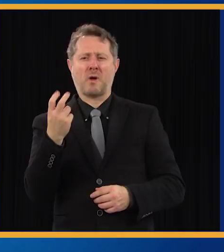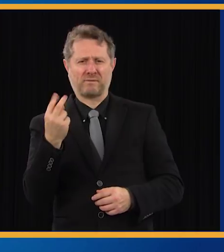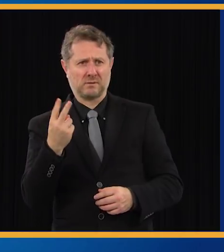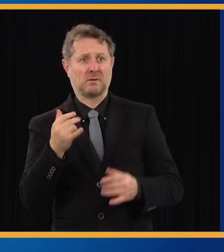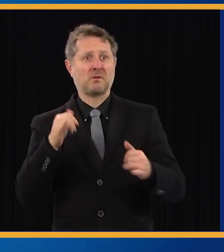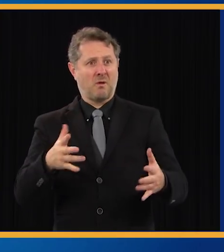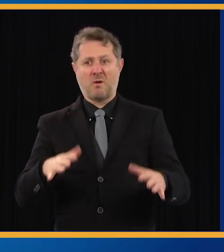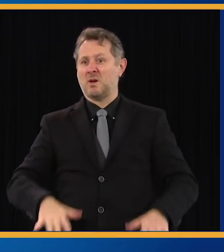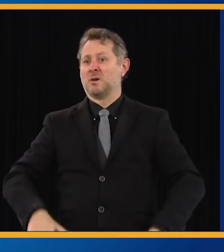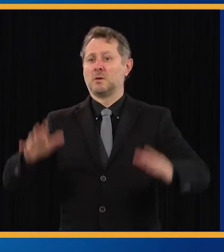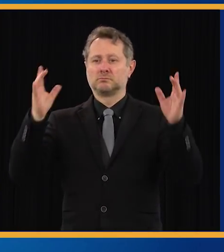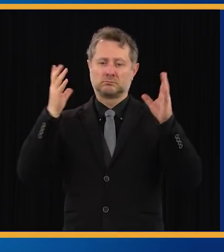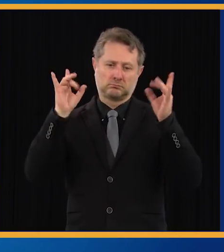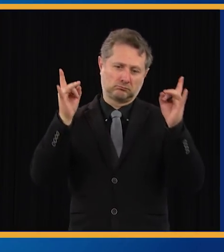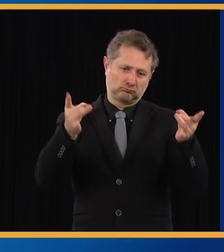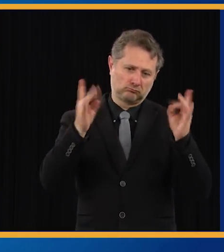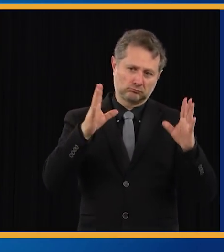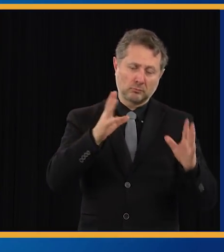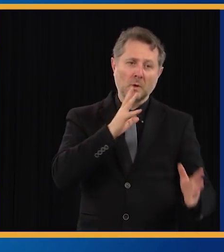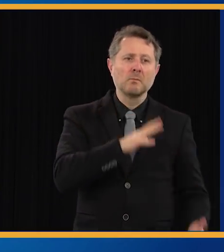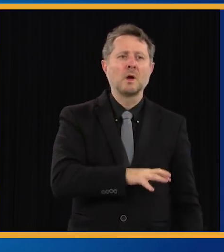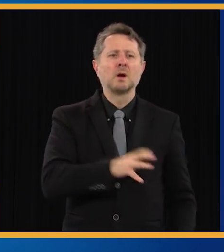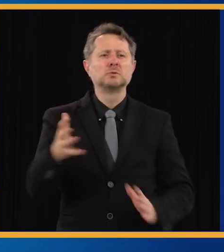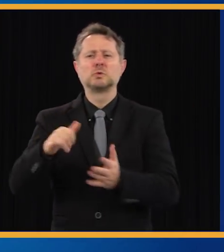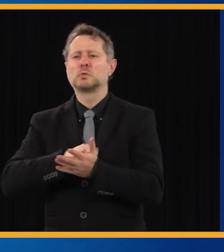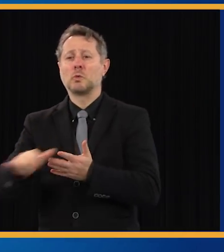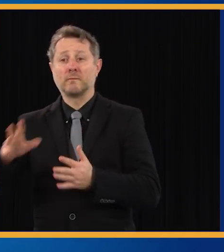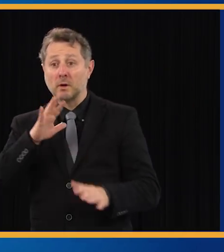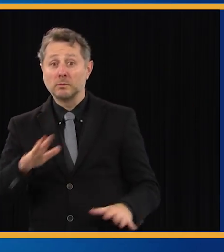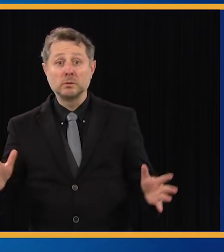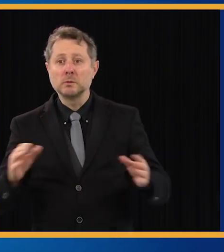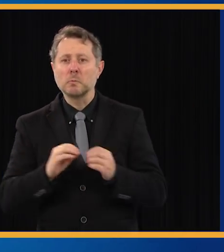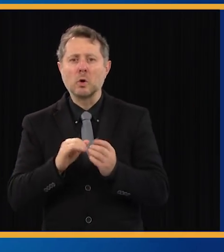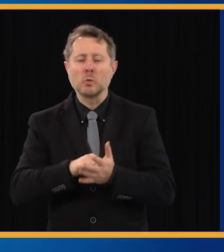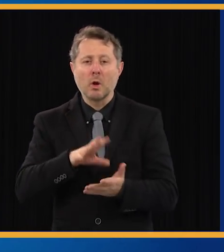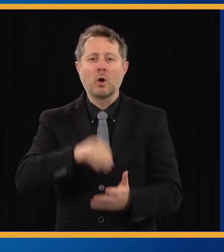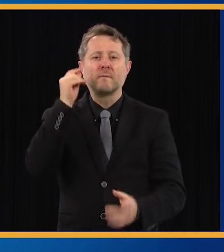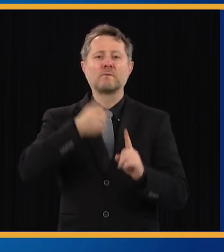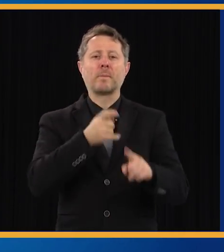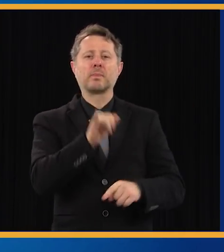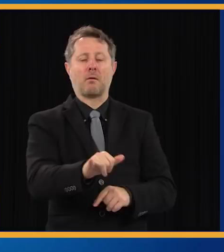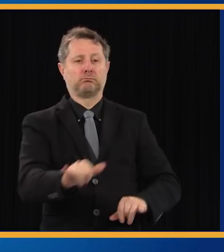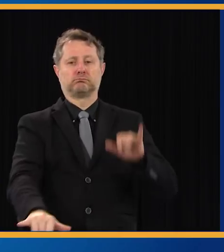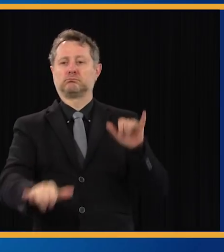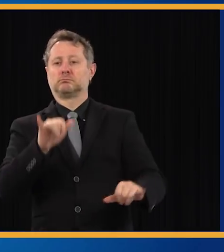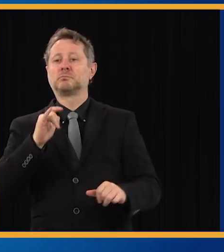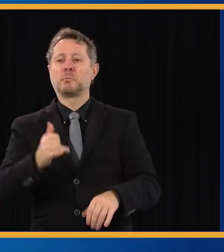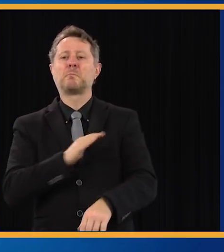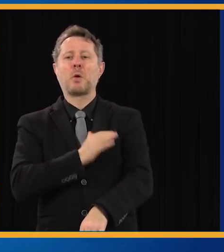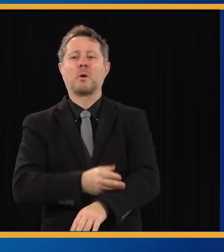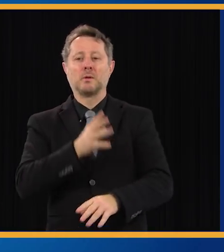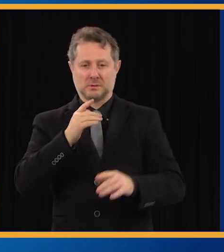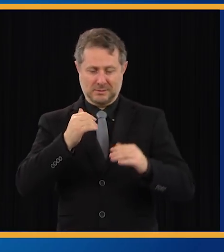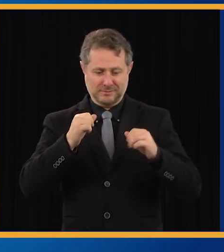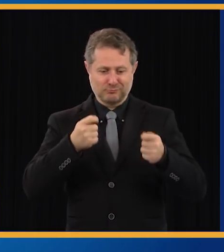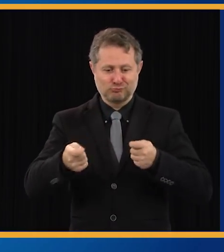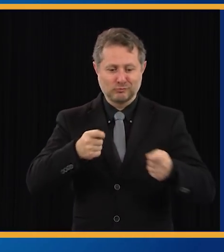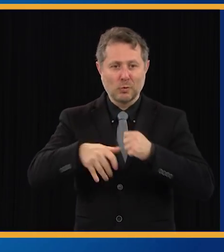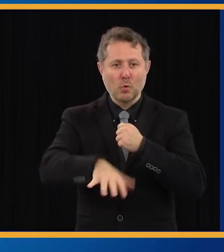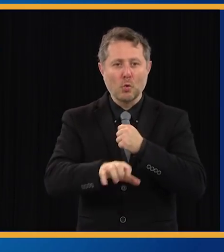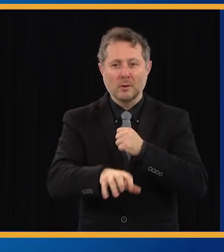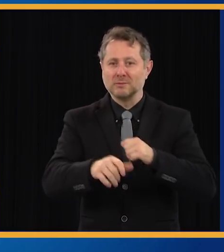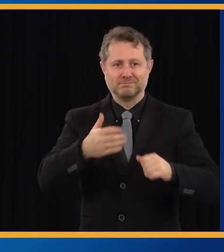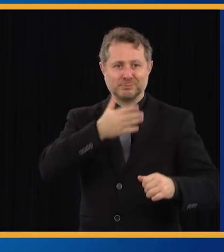was devastating, but New York is better for it. We have a power grid that's now better. We raised all our